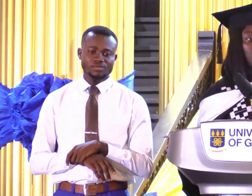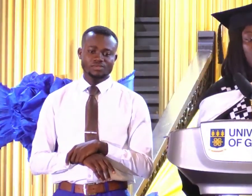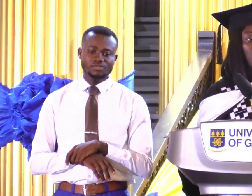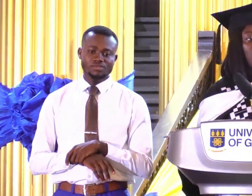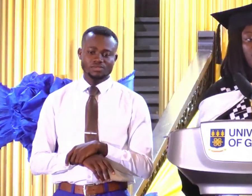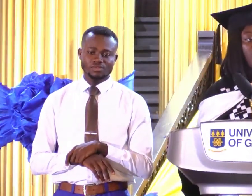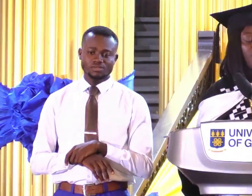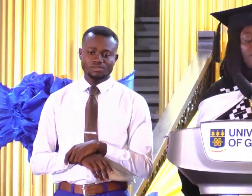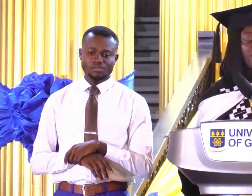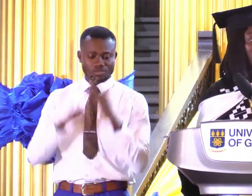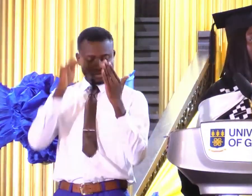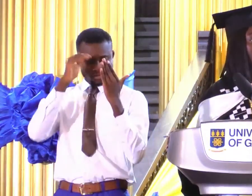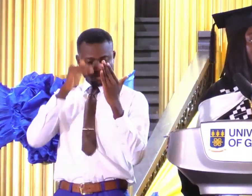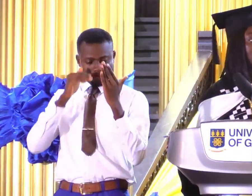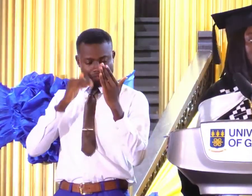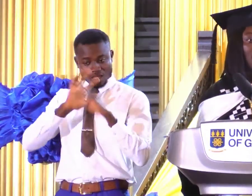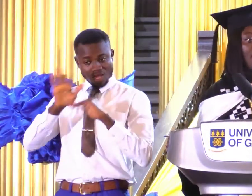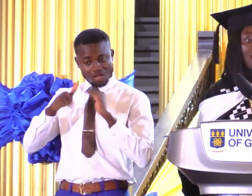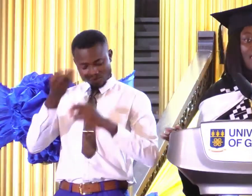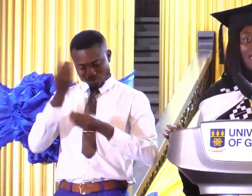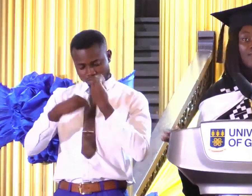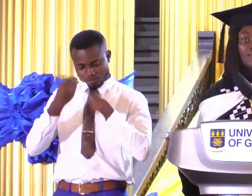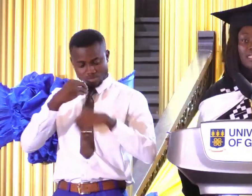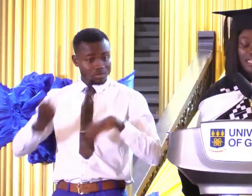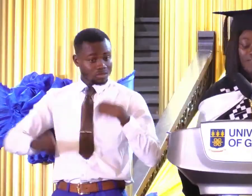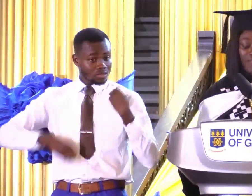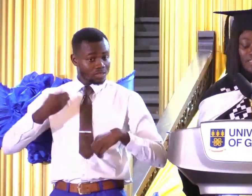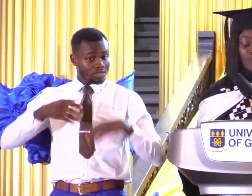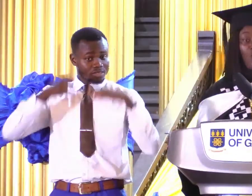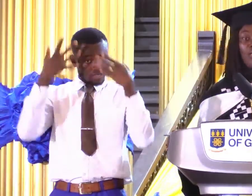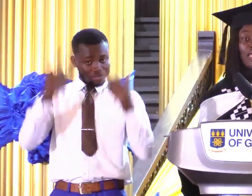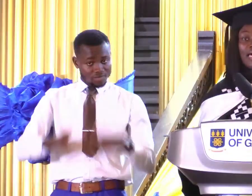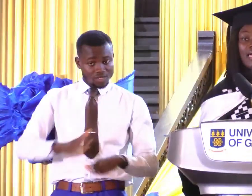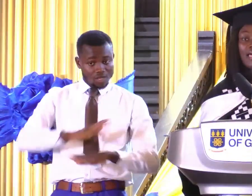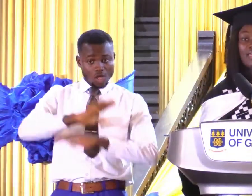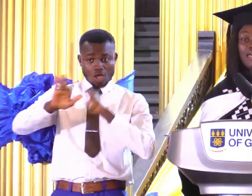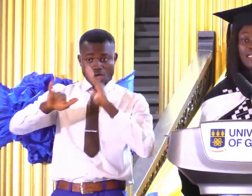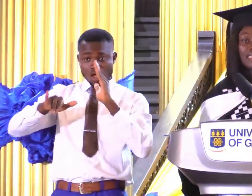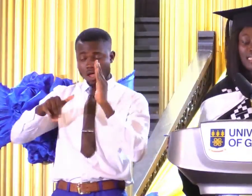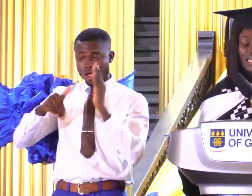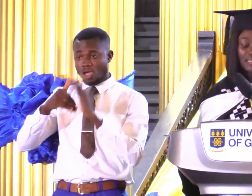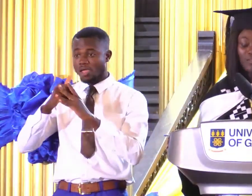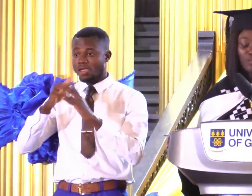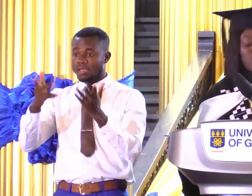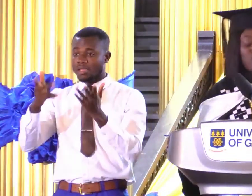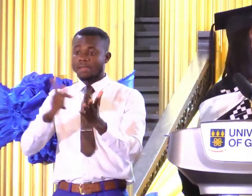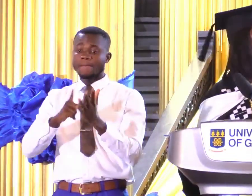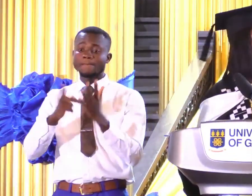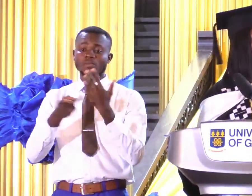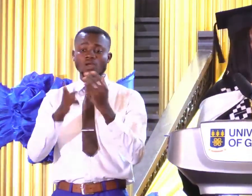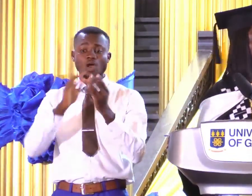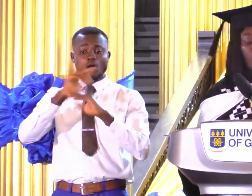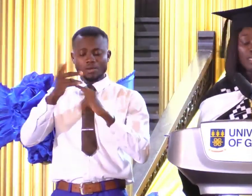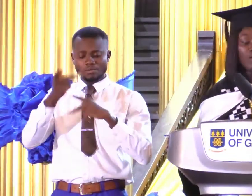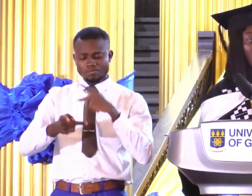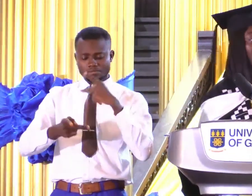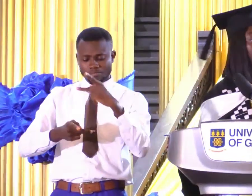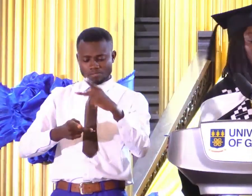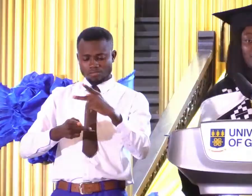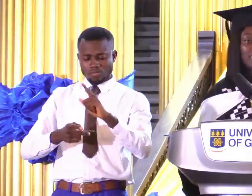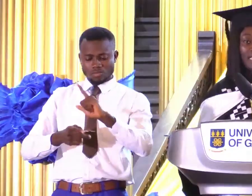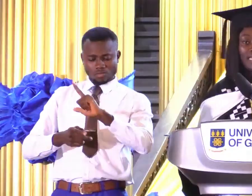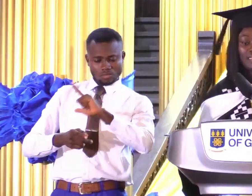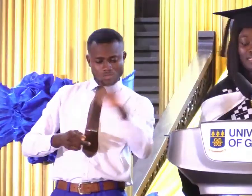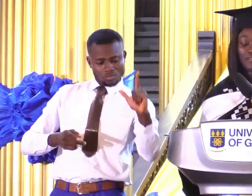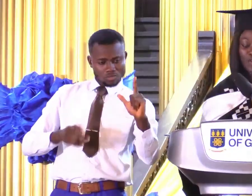So for the order of refreshments, after the event, all our invited guests will move to the north wing on my